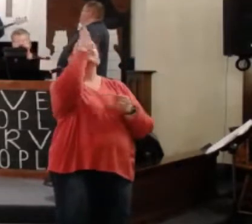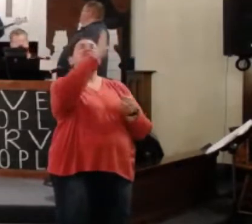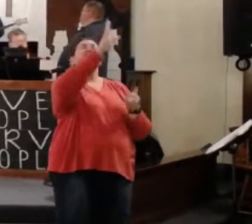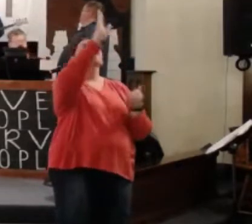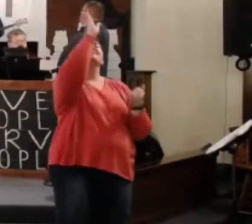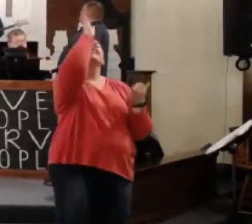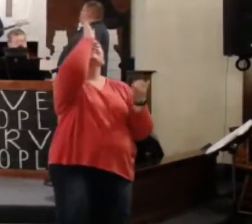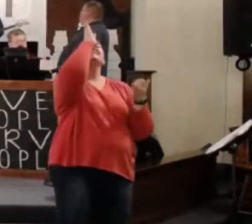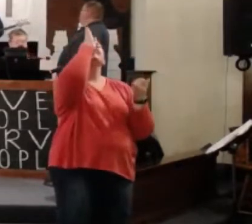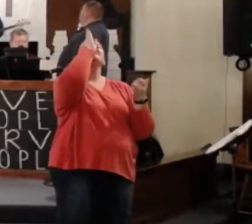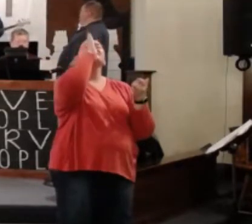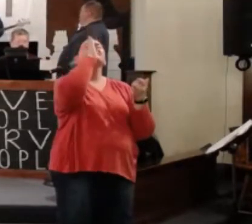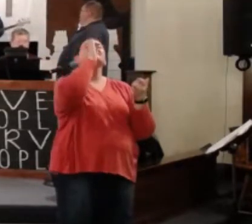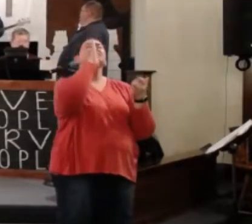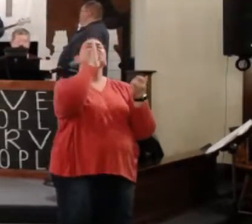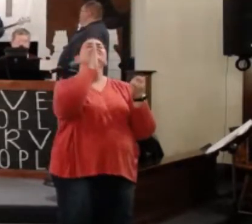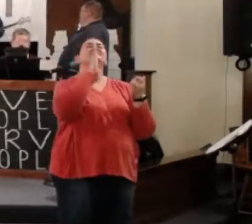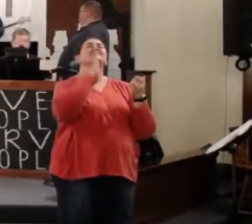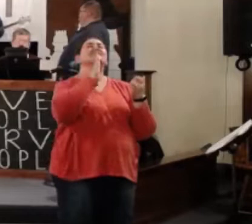family of